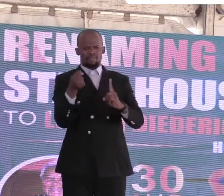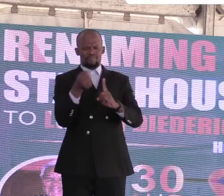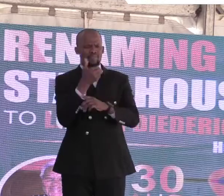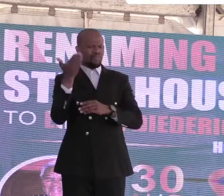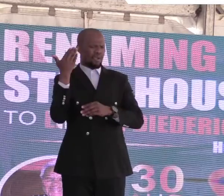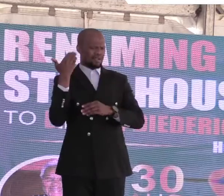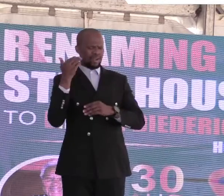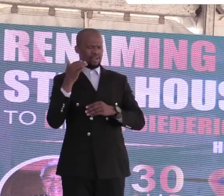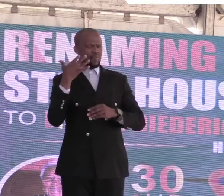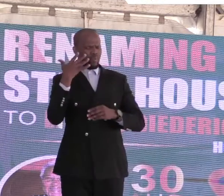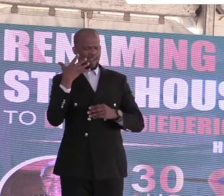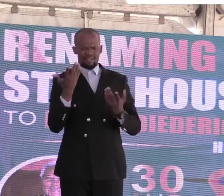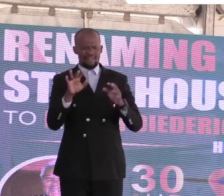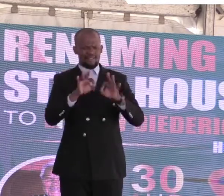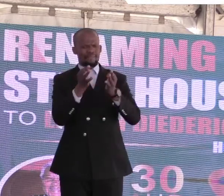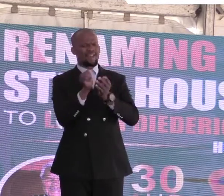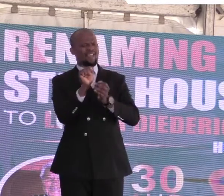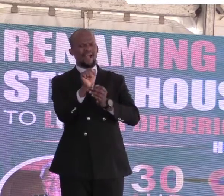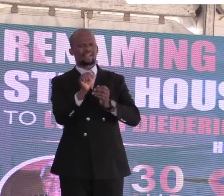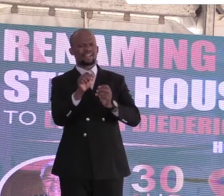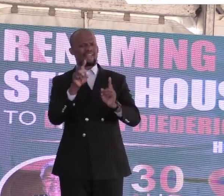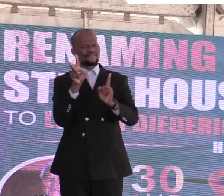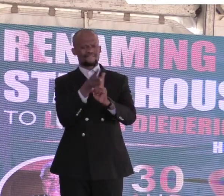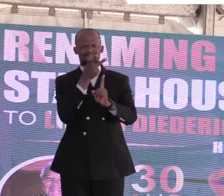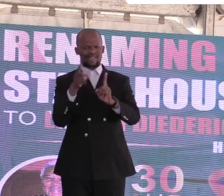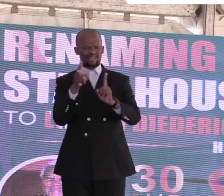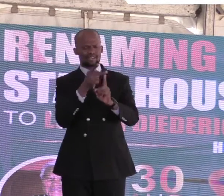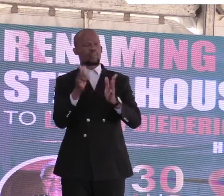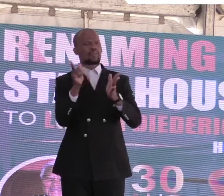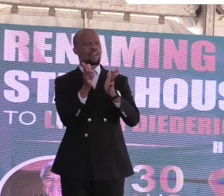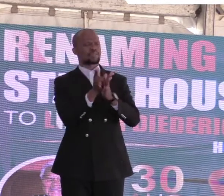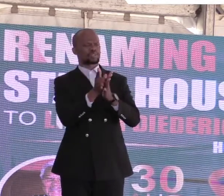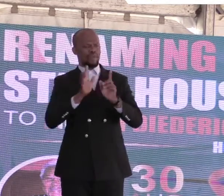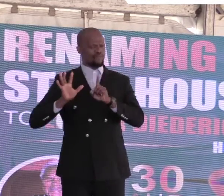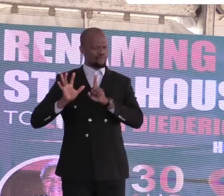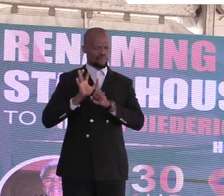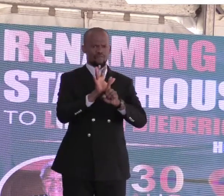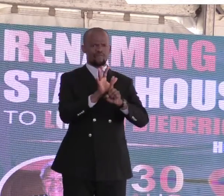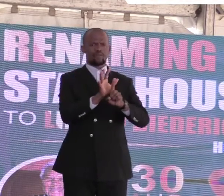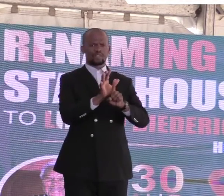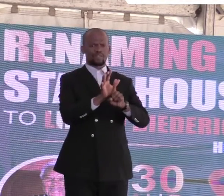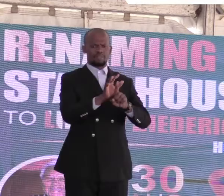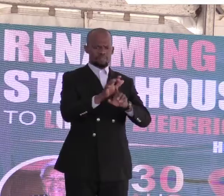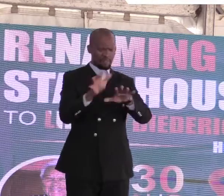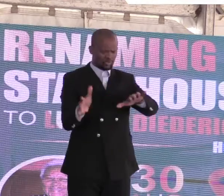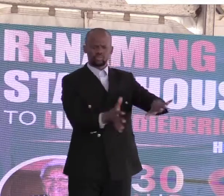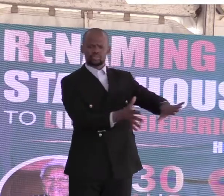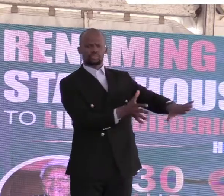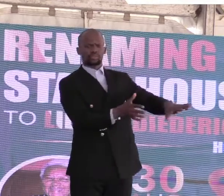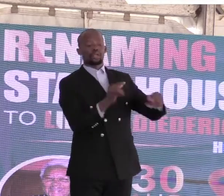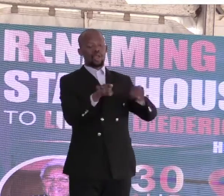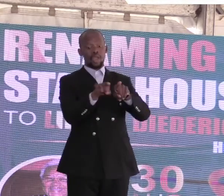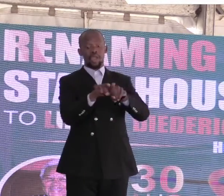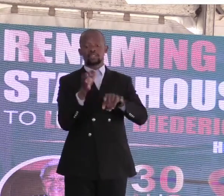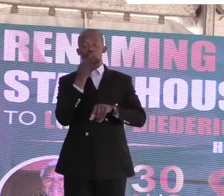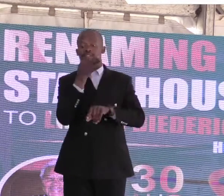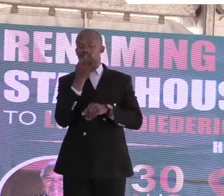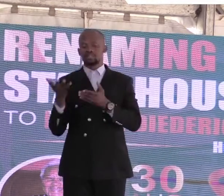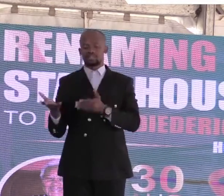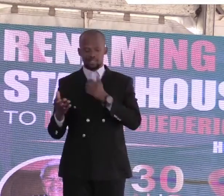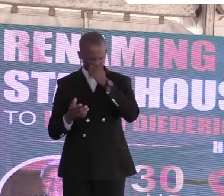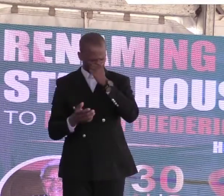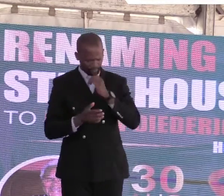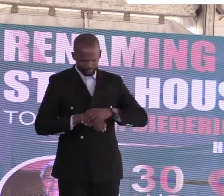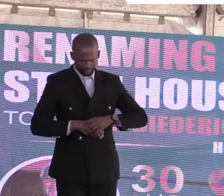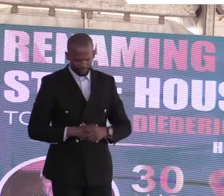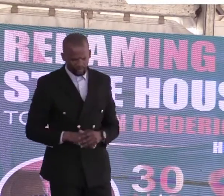her family fell victim to laws of forced removals, as it was said here. At the